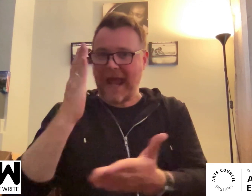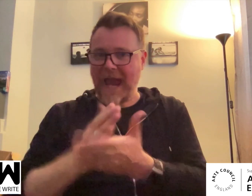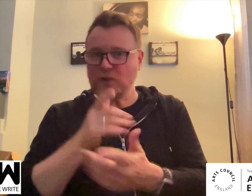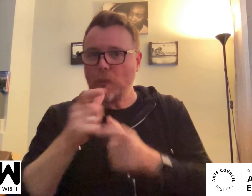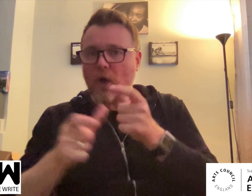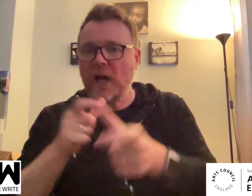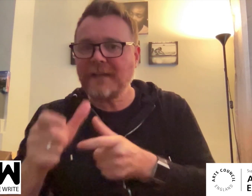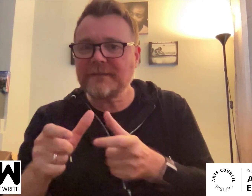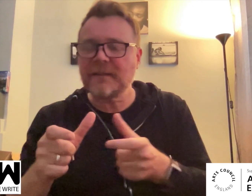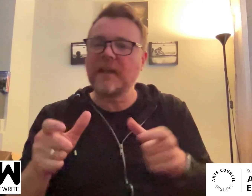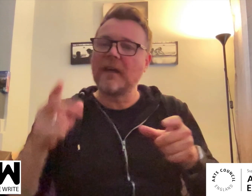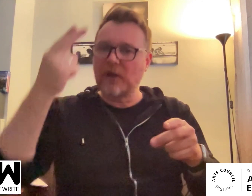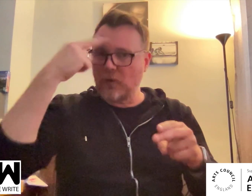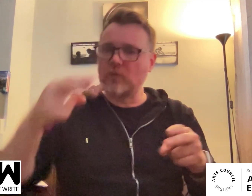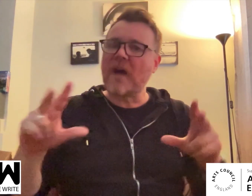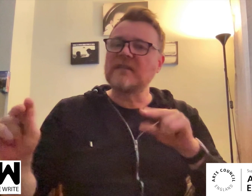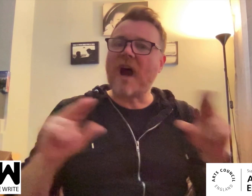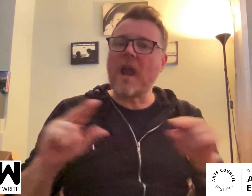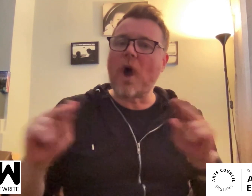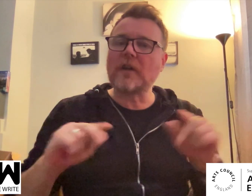script down, the actual words of the script, the dialogue.